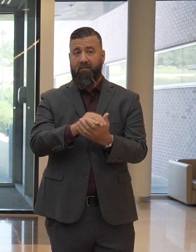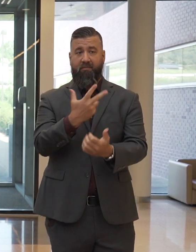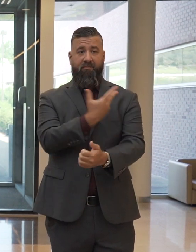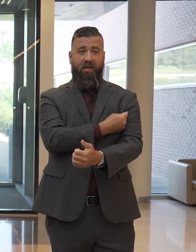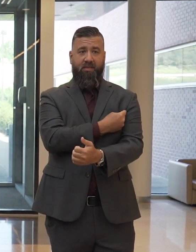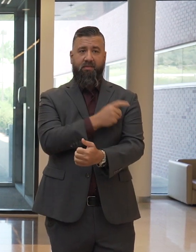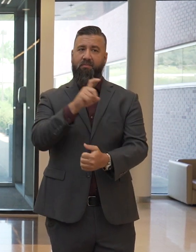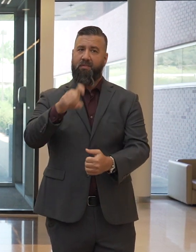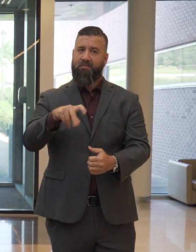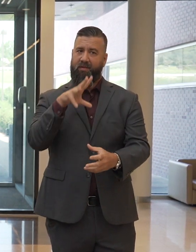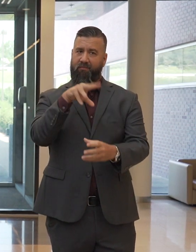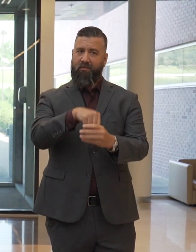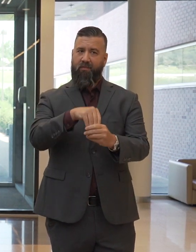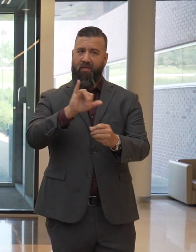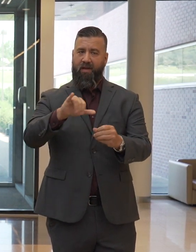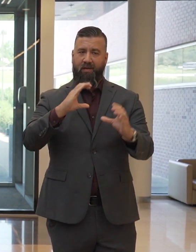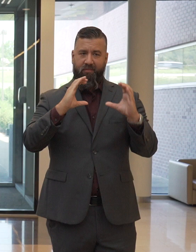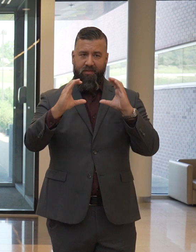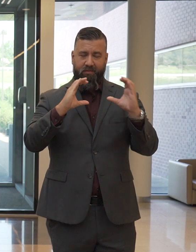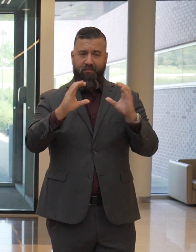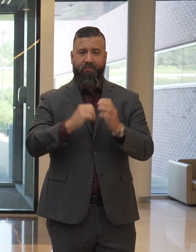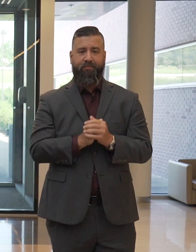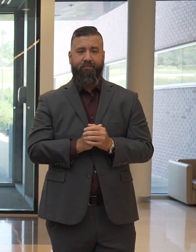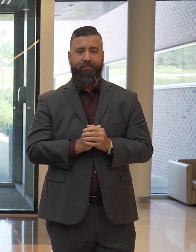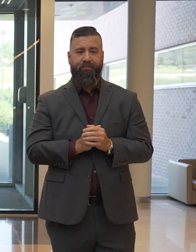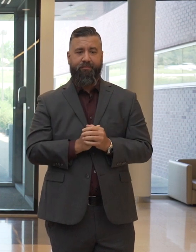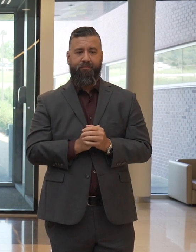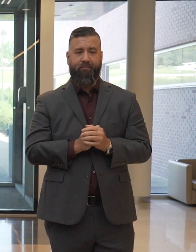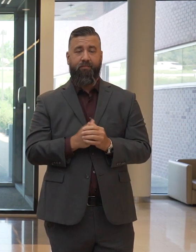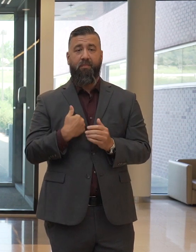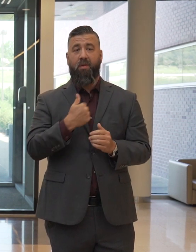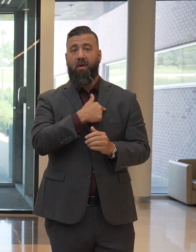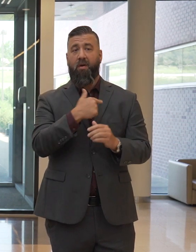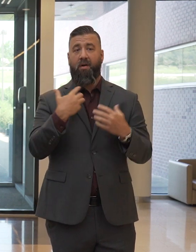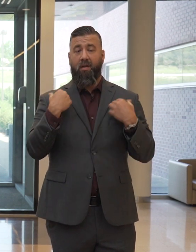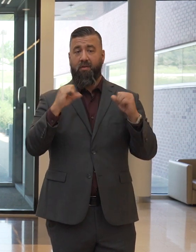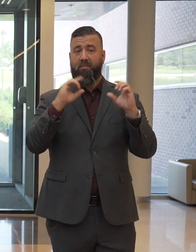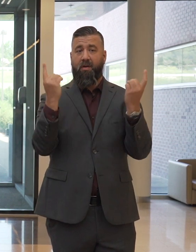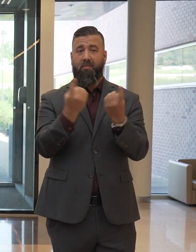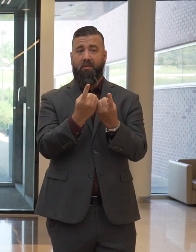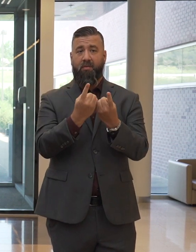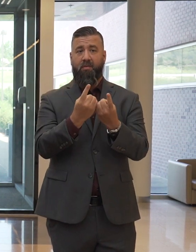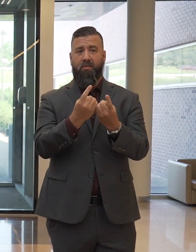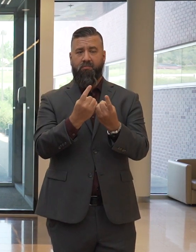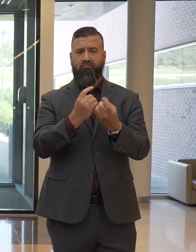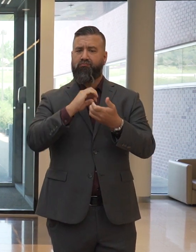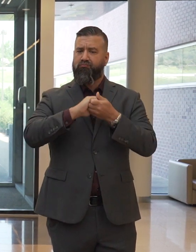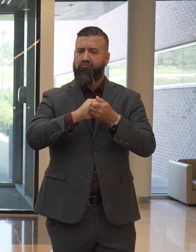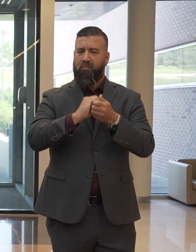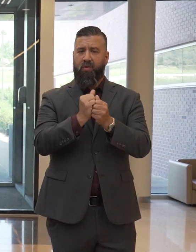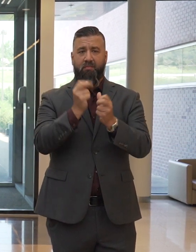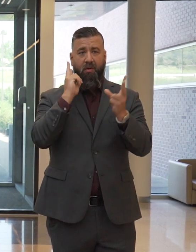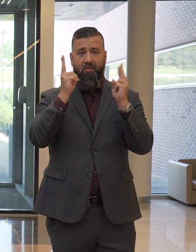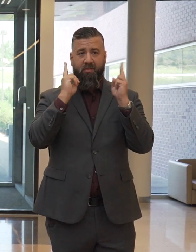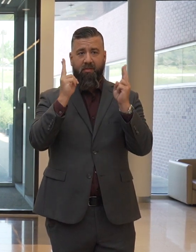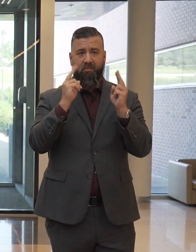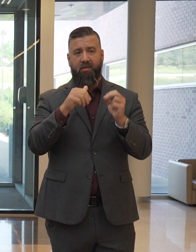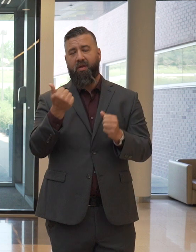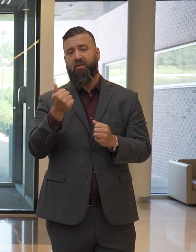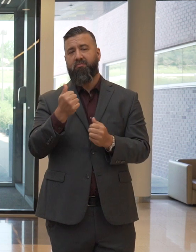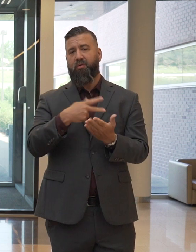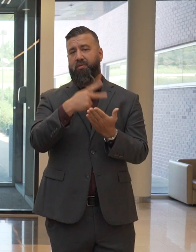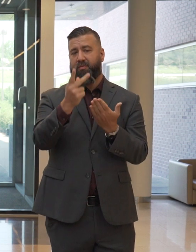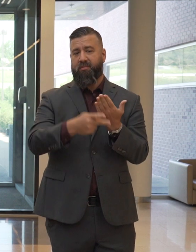ought to be a part of those conversations. Our Department of Health has worked with barbershops and beauty salons with other health